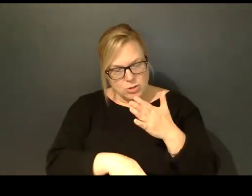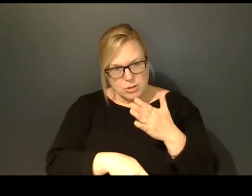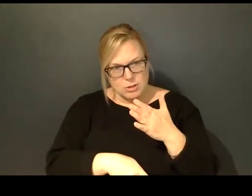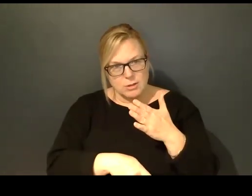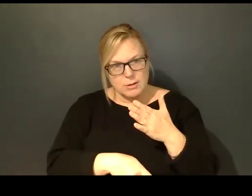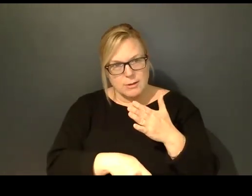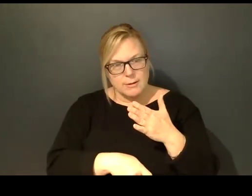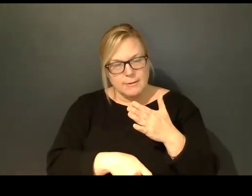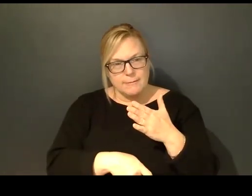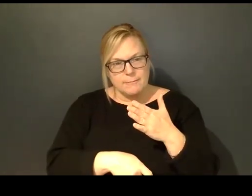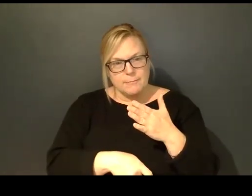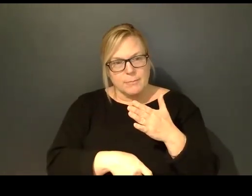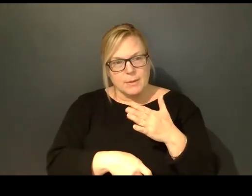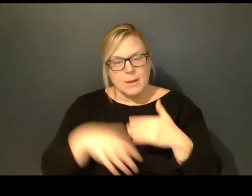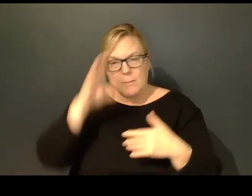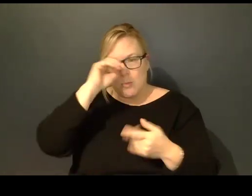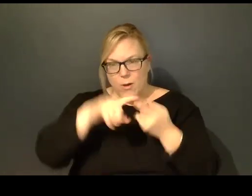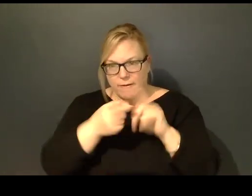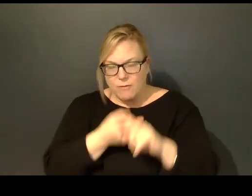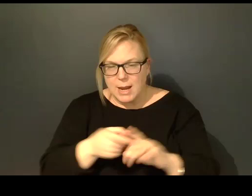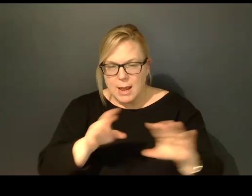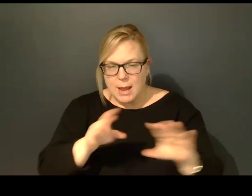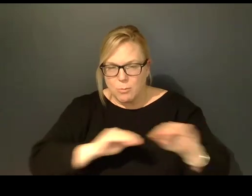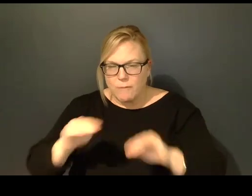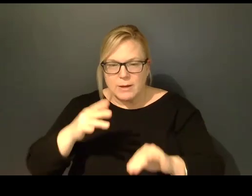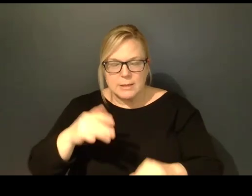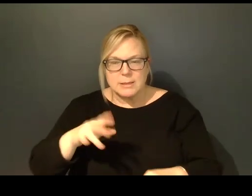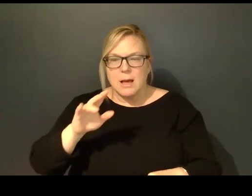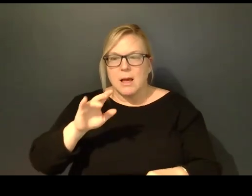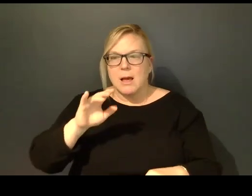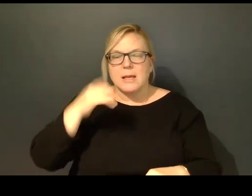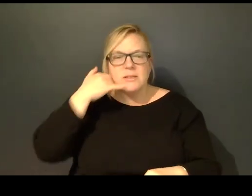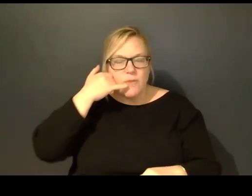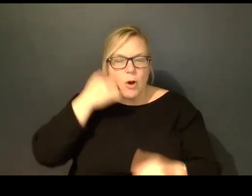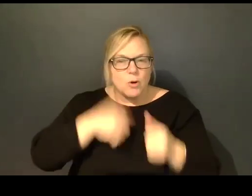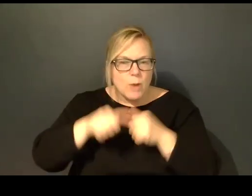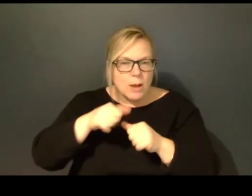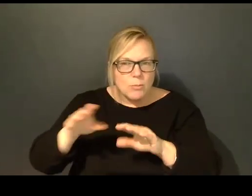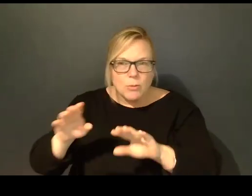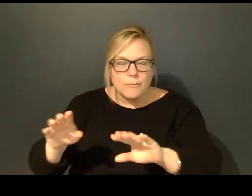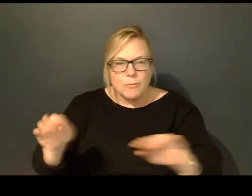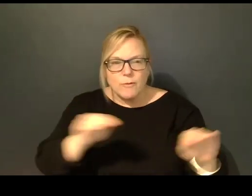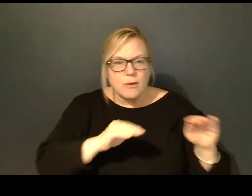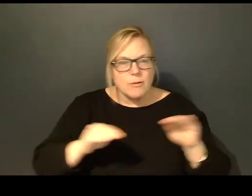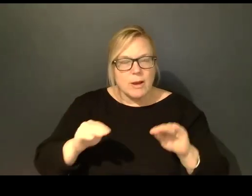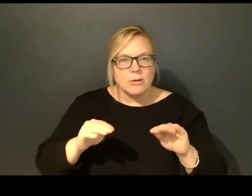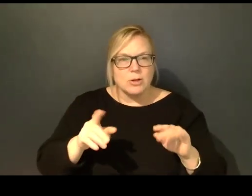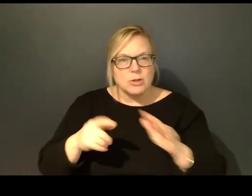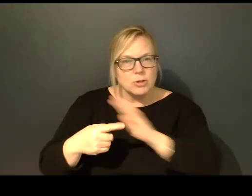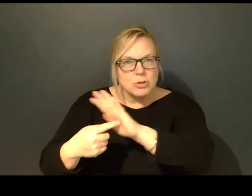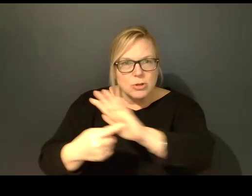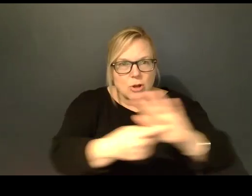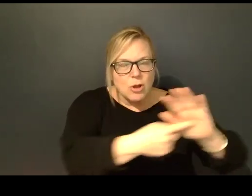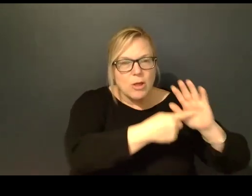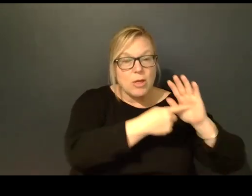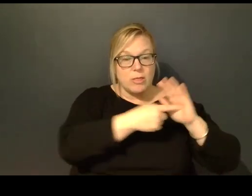boyfriend had moved his iPhone around the park that's fenced in, and the live volunteer